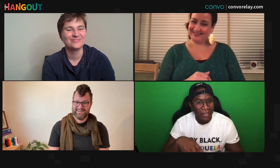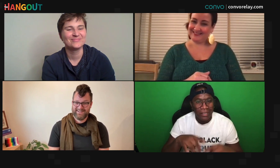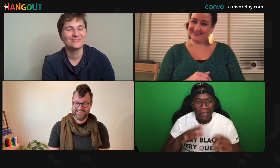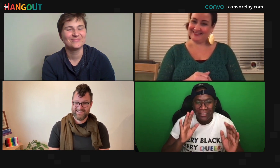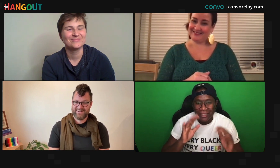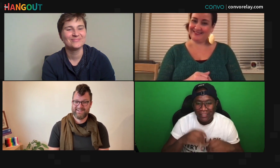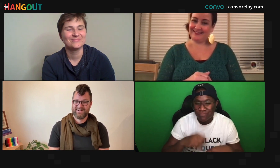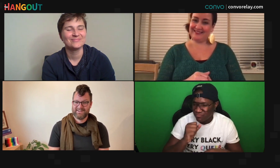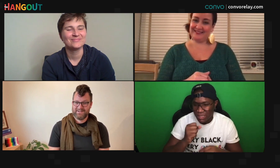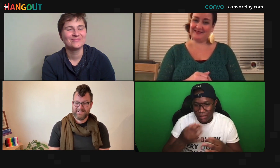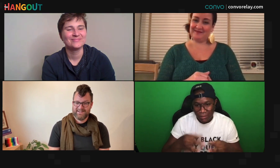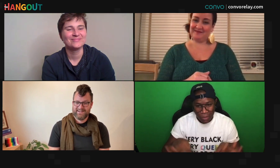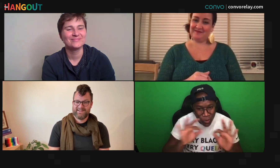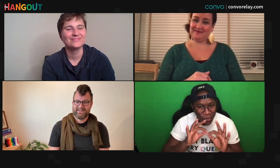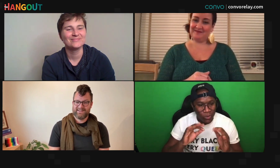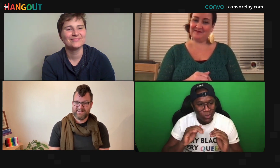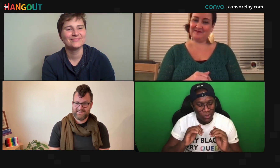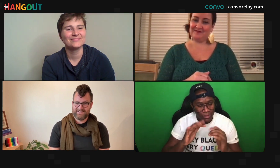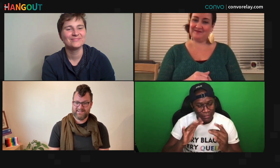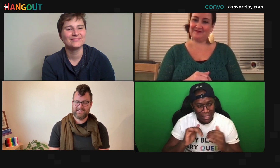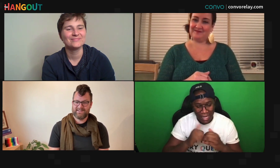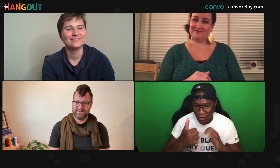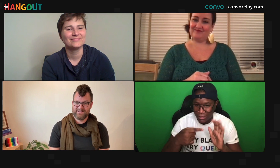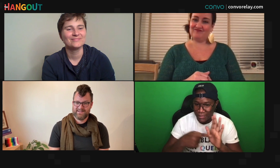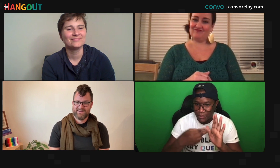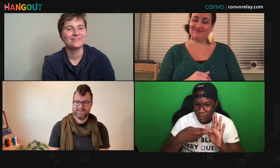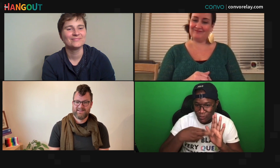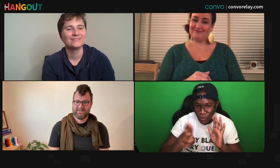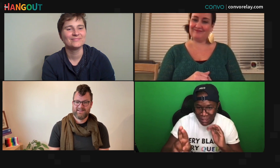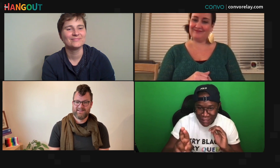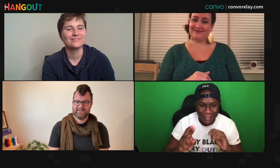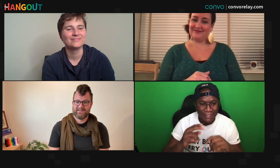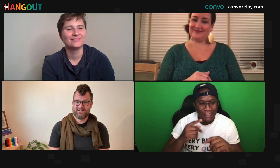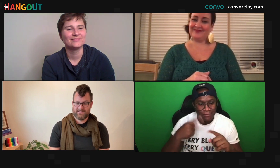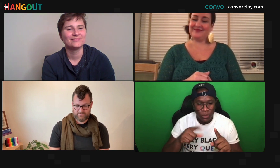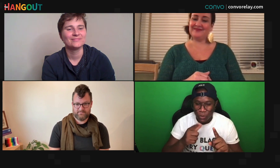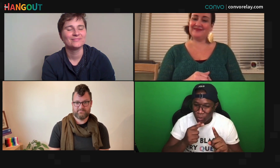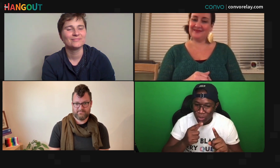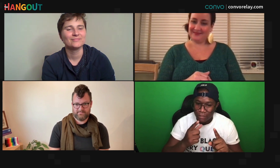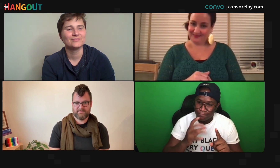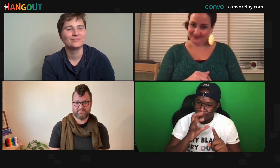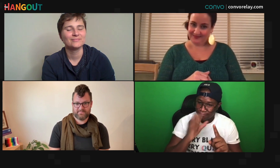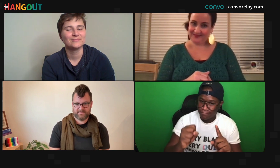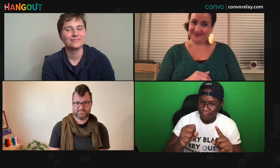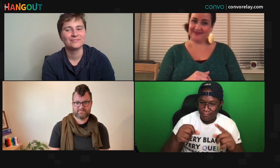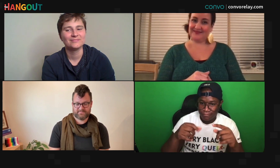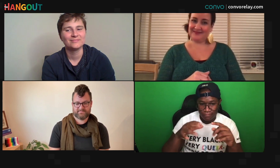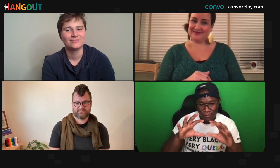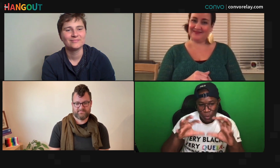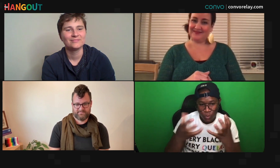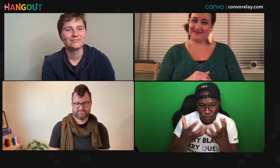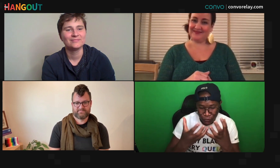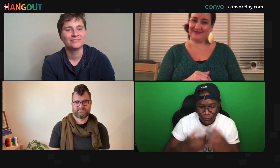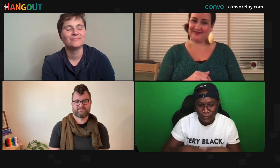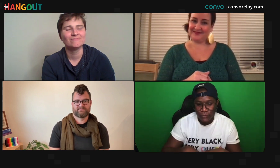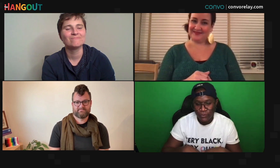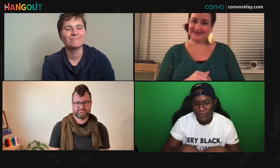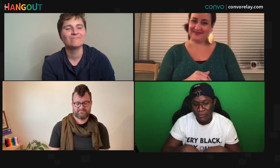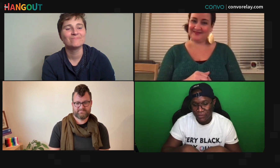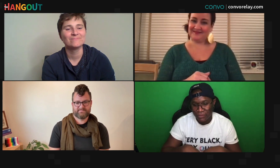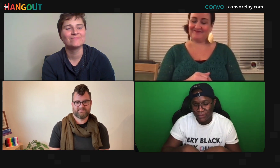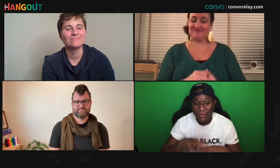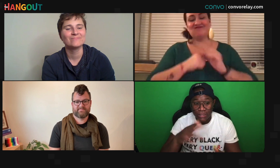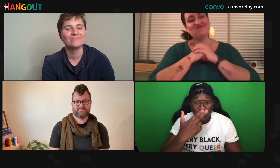how amazing it is on the way that you write can attract a certain age group, and the reflection